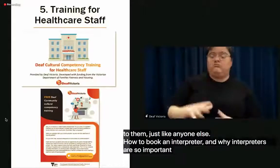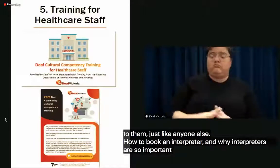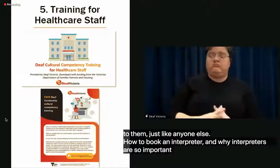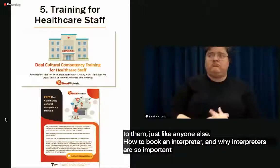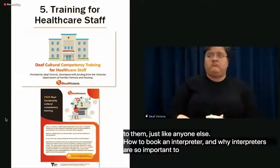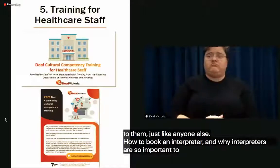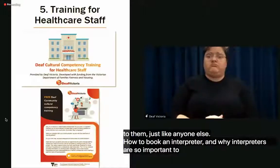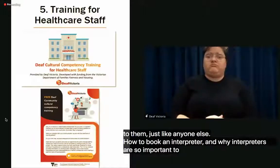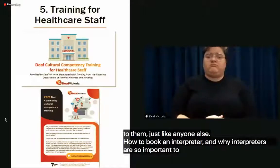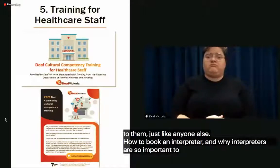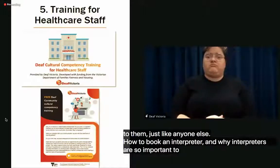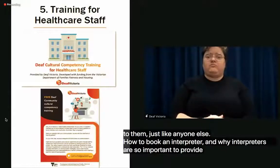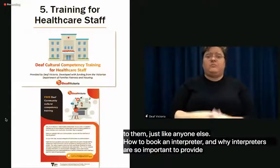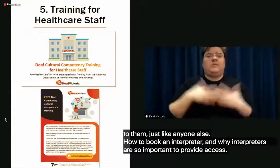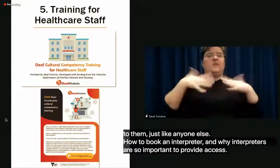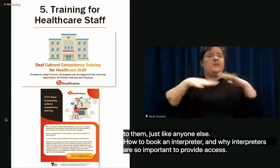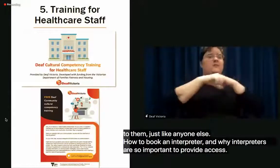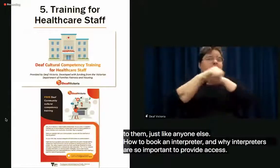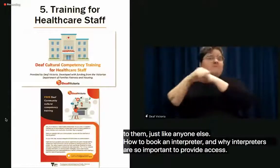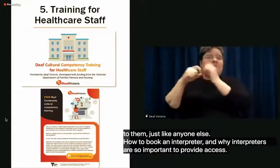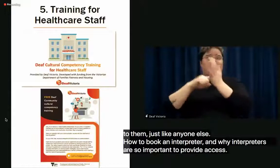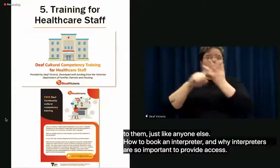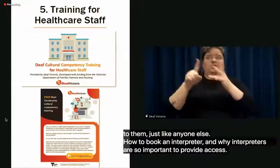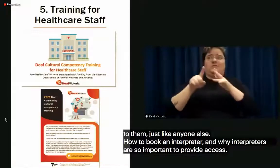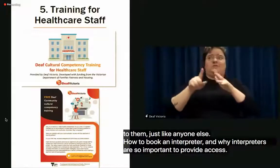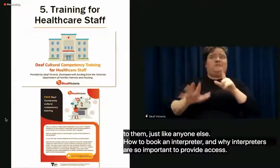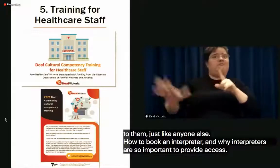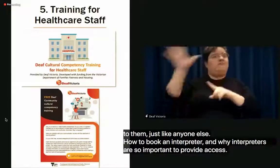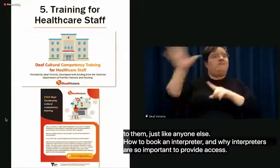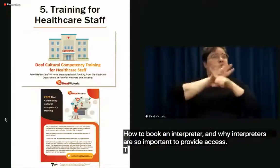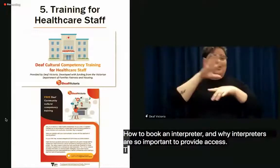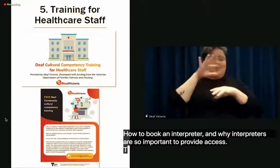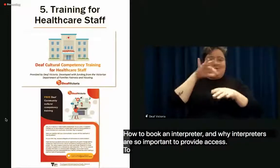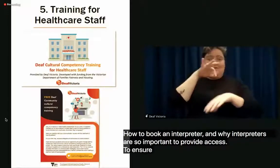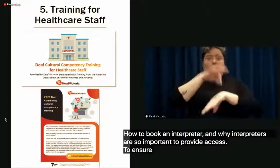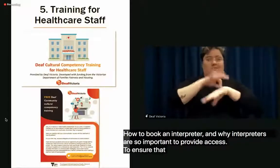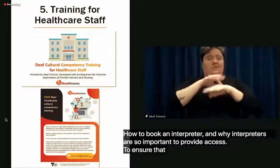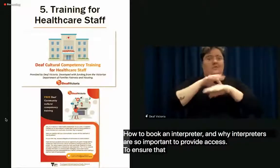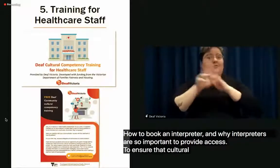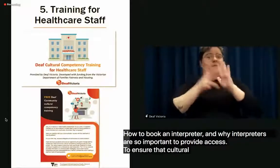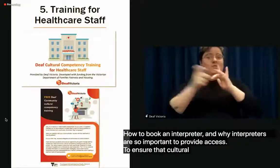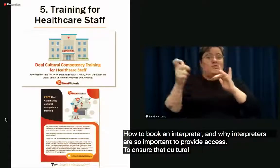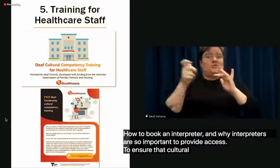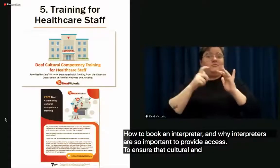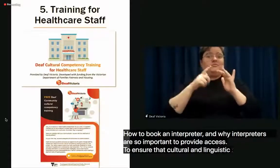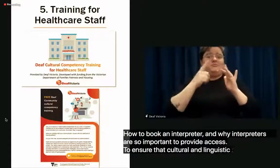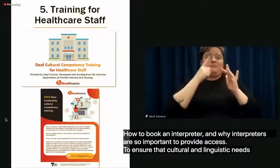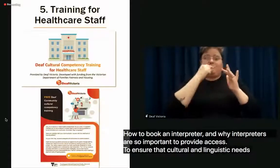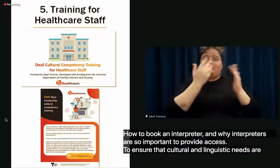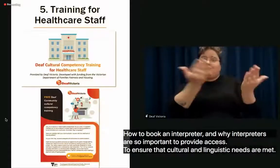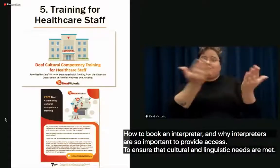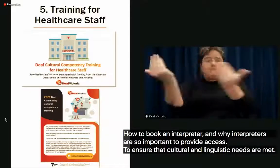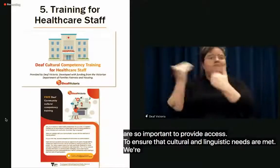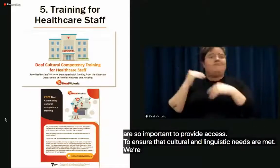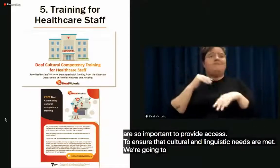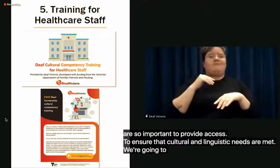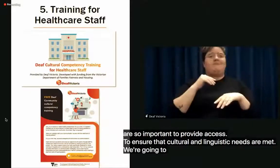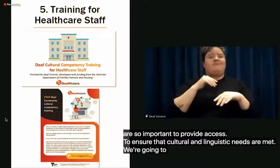To ensure that cultural and linguistic needs are met. We're going to be promoting this throughout hospitals in all of the